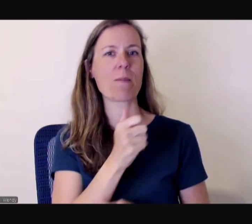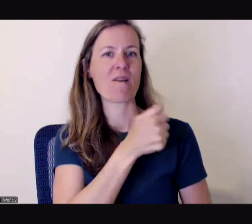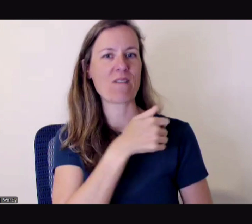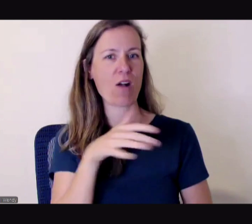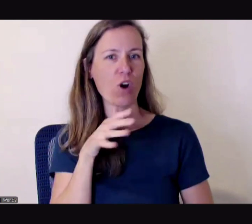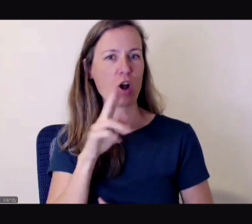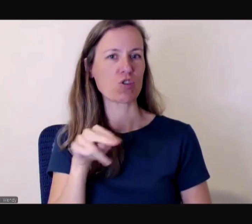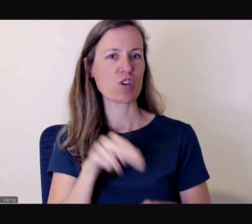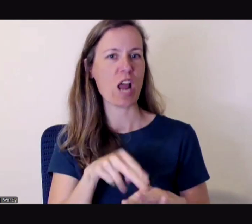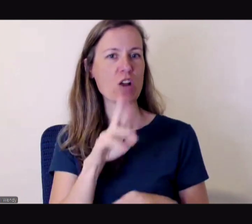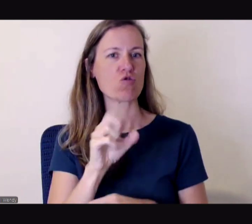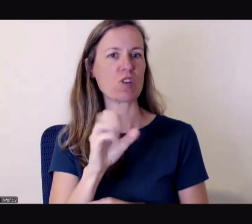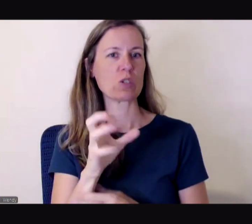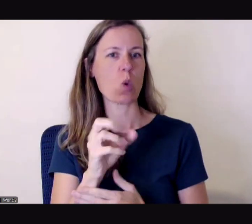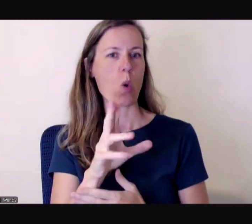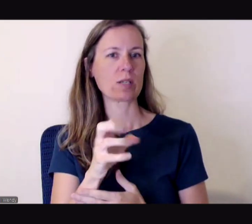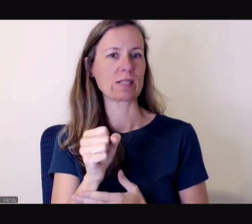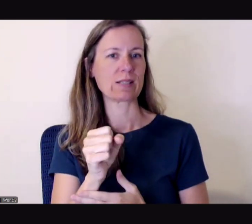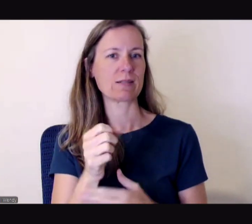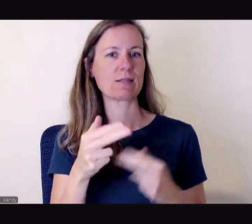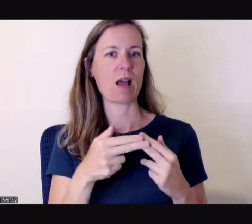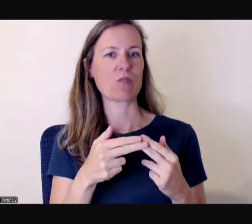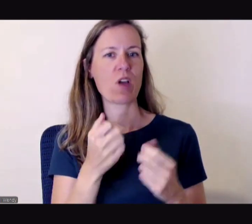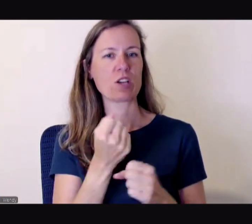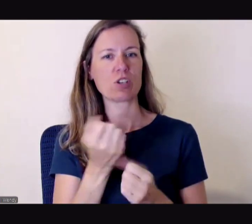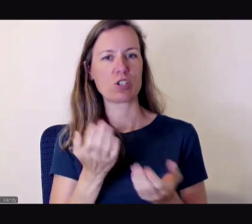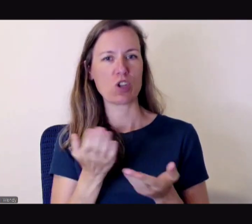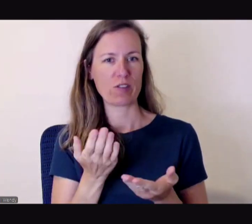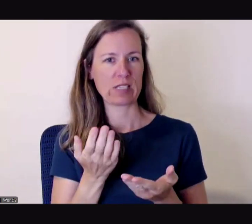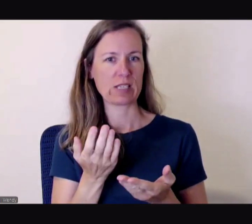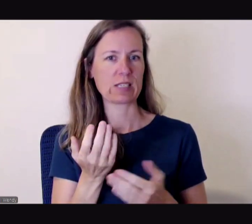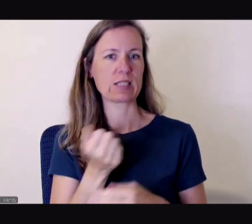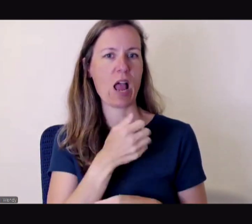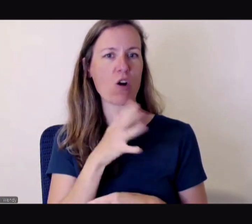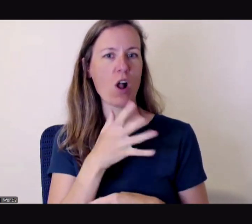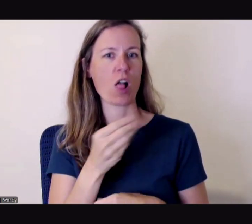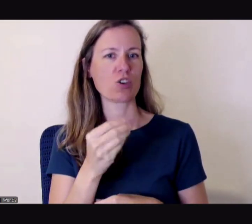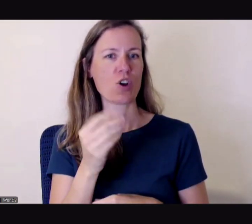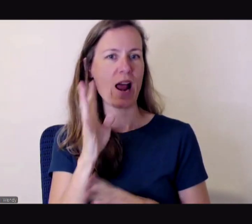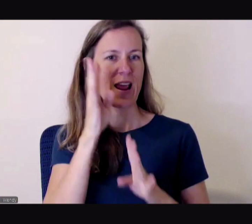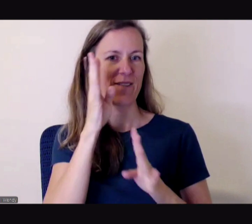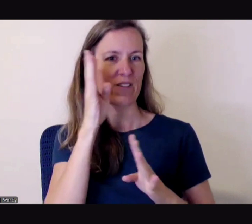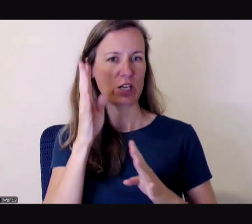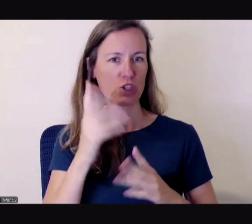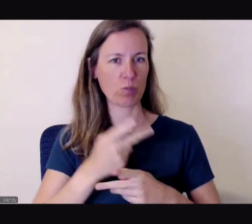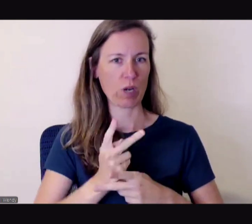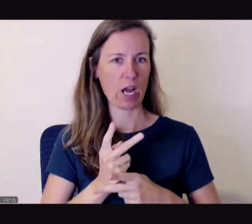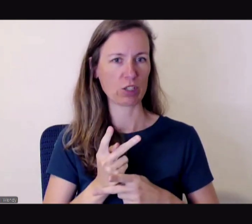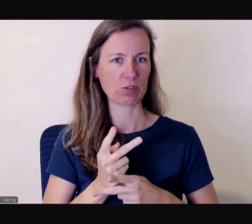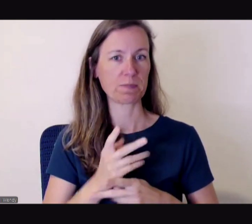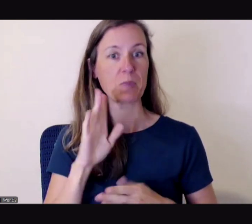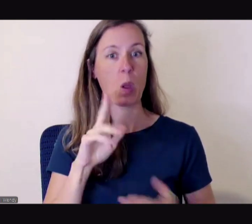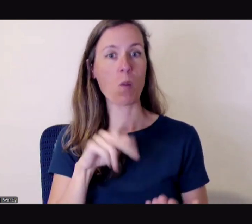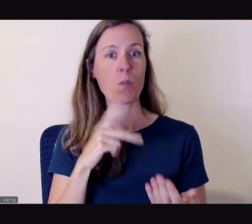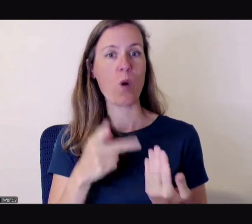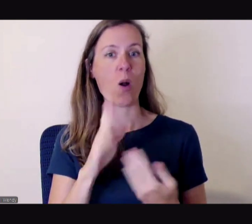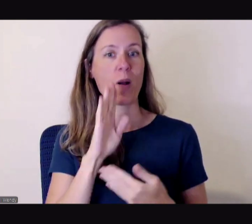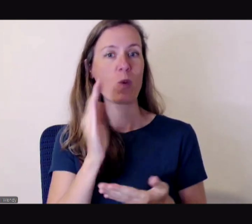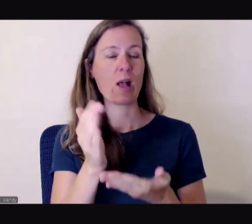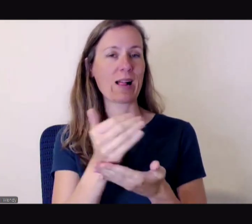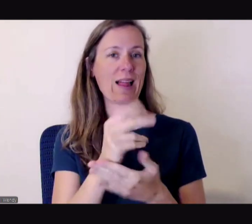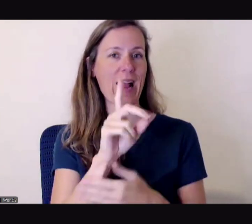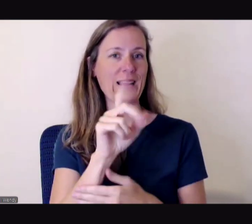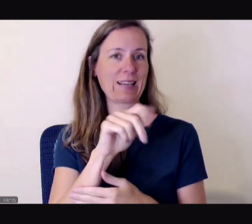Production. The program will collect data and statistics from June to November to aid us in assessing the